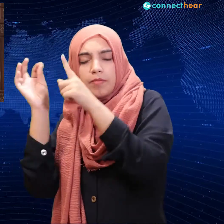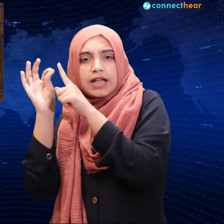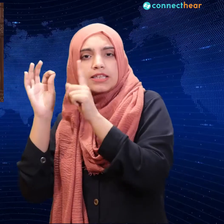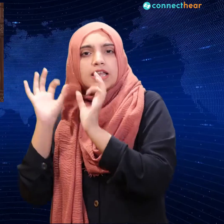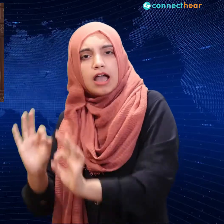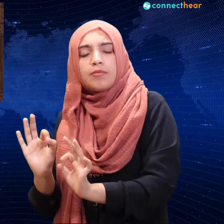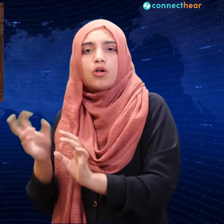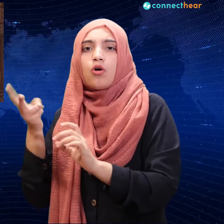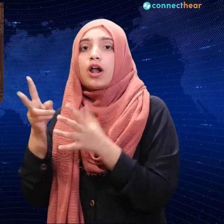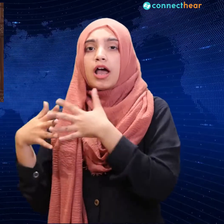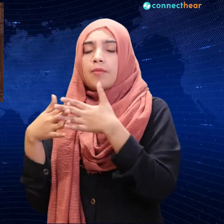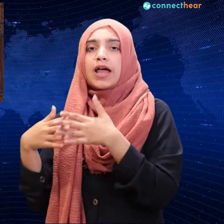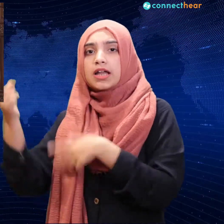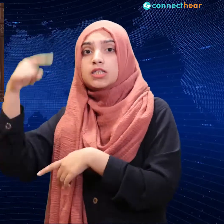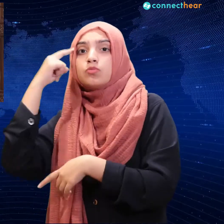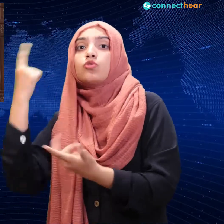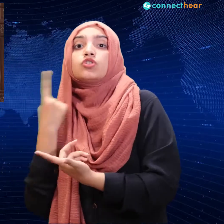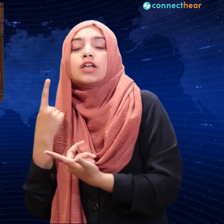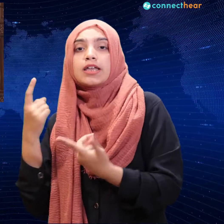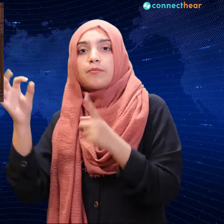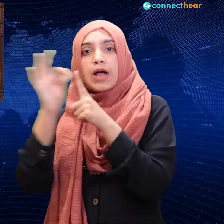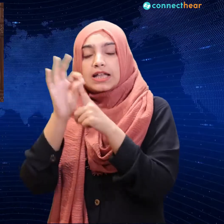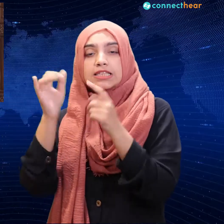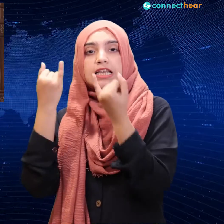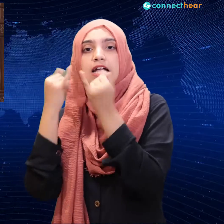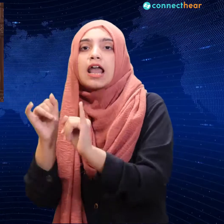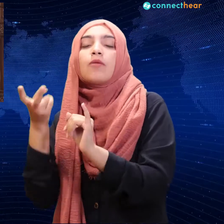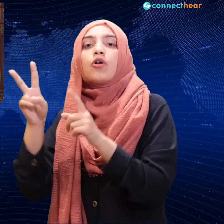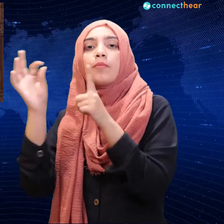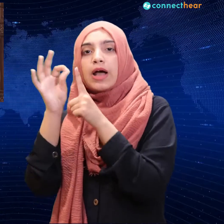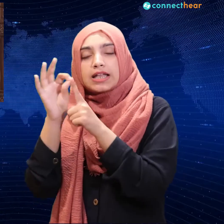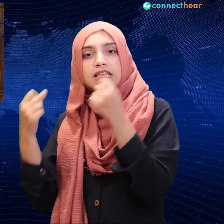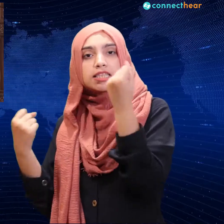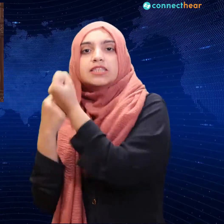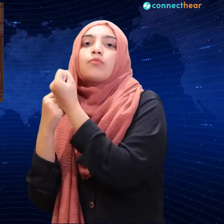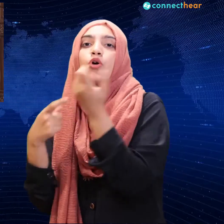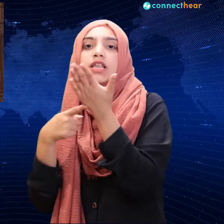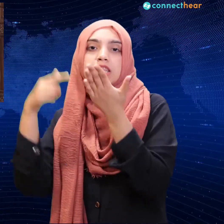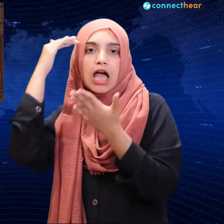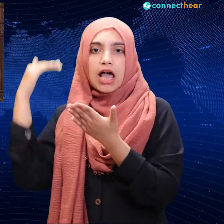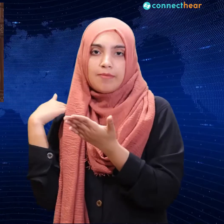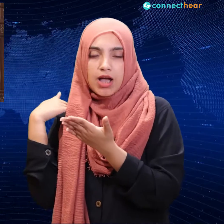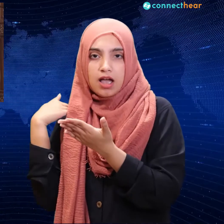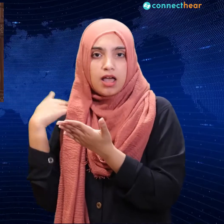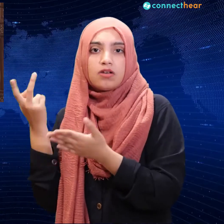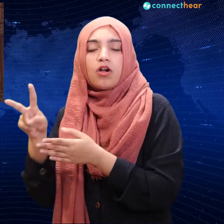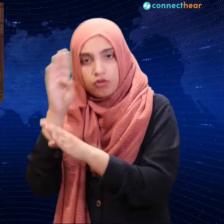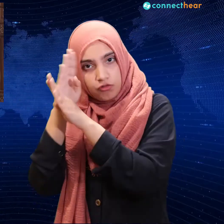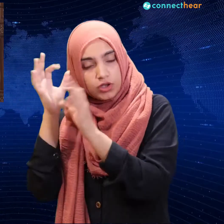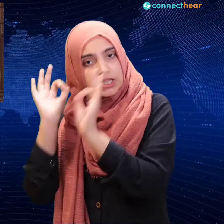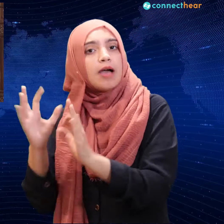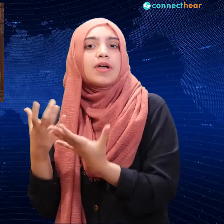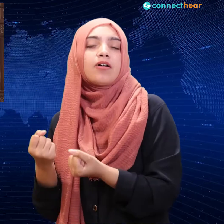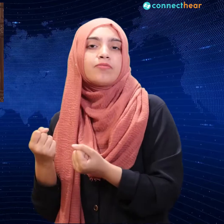categorize Pakistan's role in Afghanistan post 9/11 as duplicitous. I put it to you again. Is